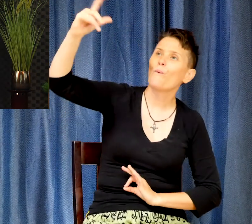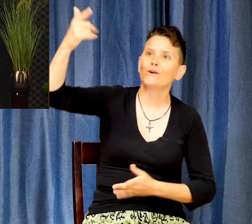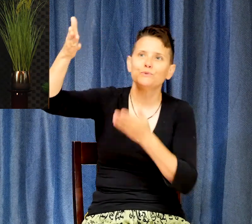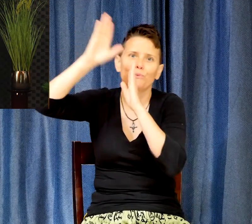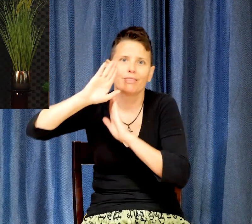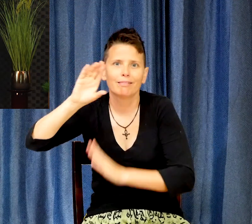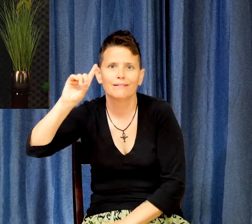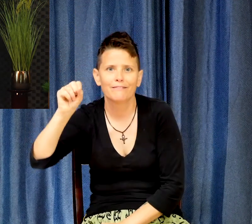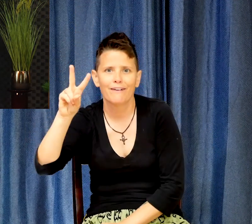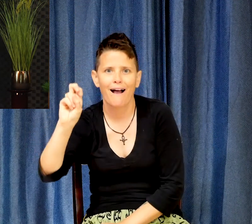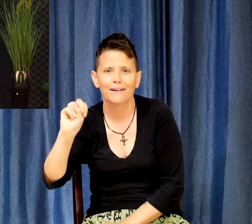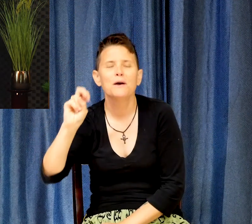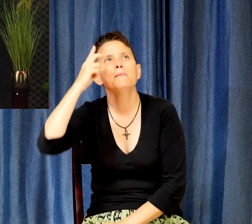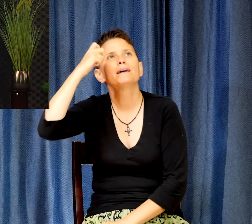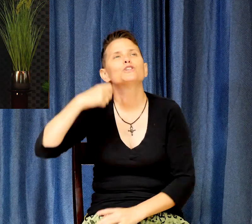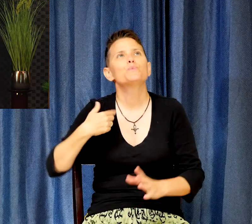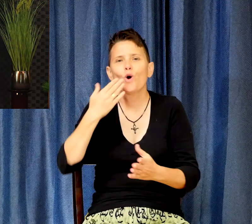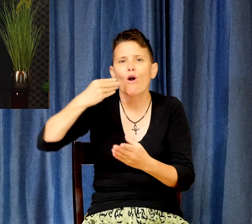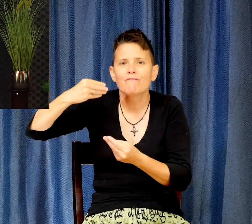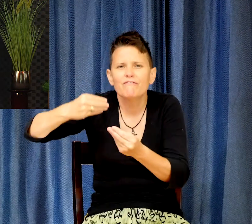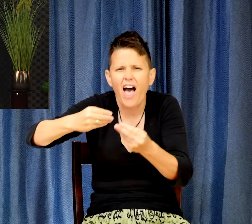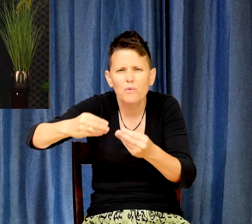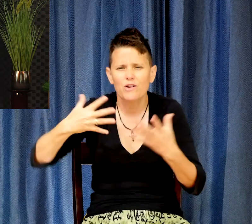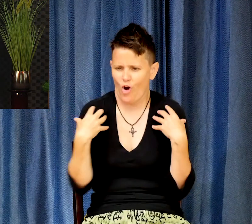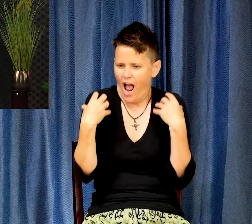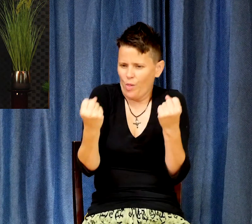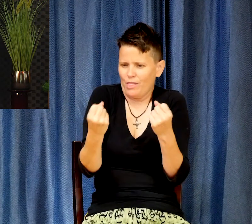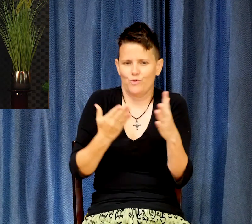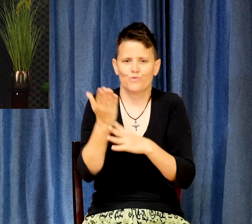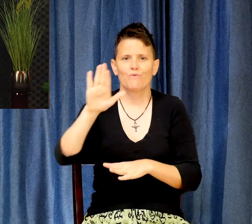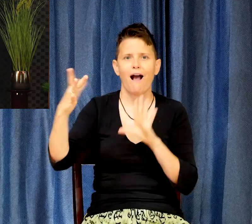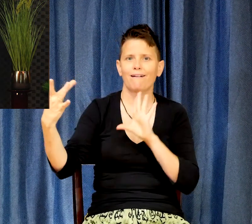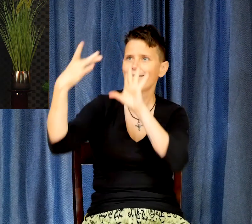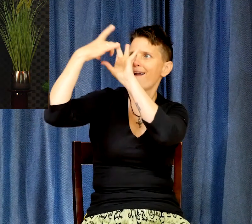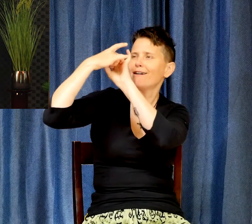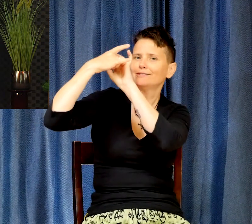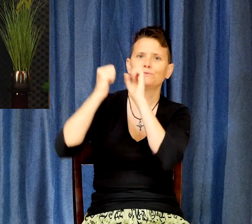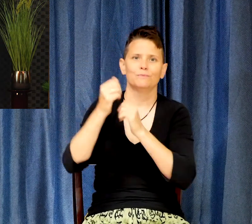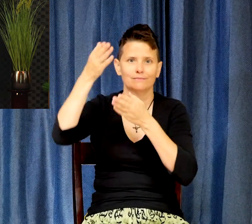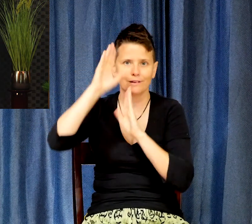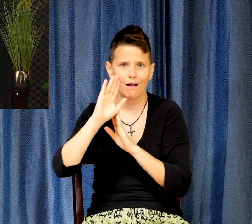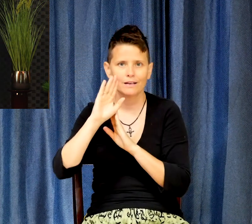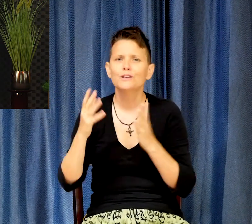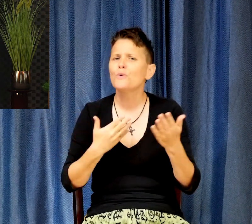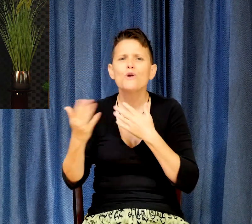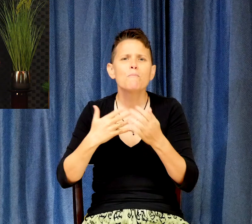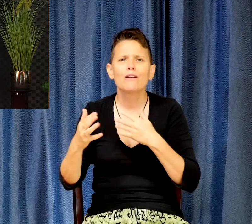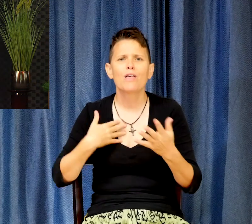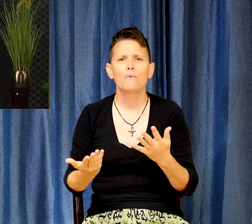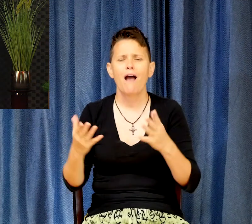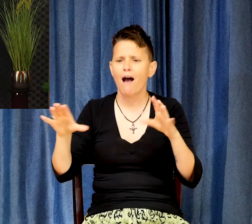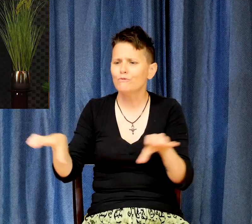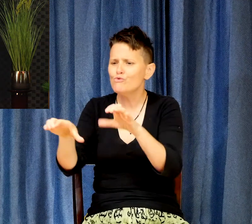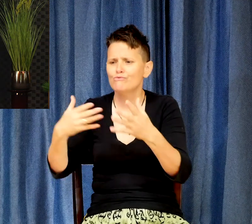this connection as we lean in, even when we mess up, even when we don't get things crossed off our to-do list, even when dishes are sitting